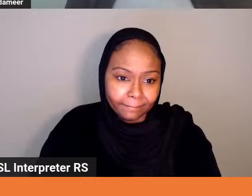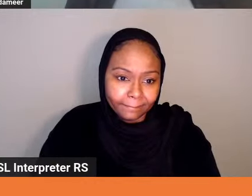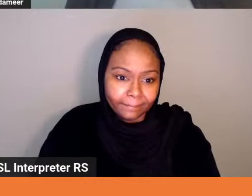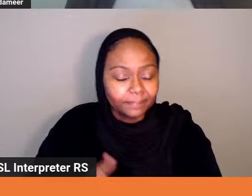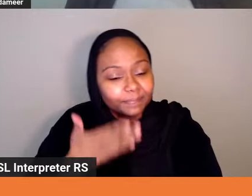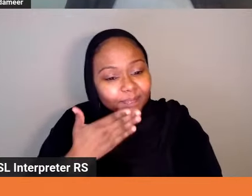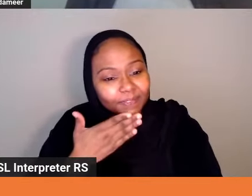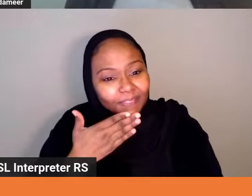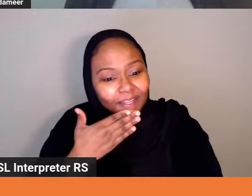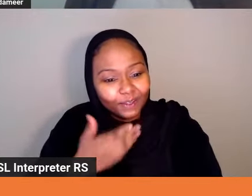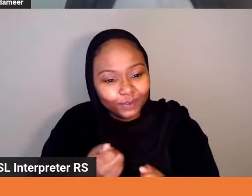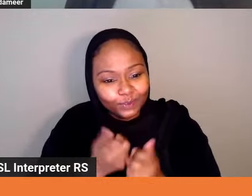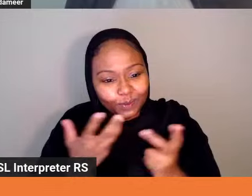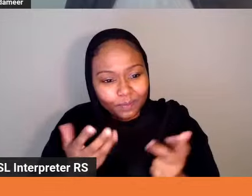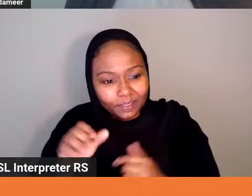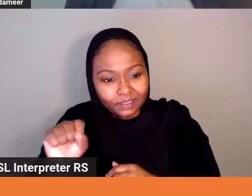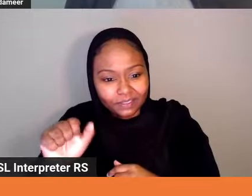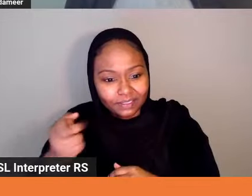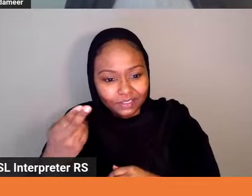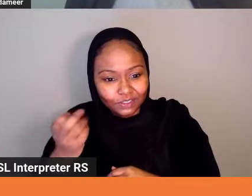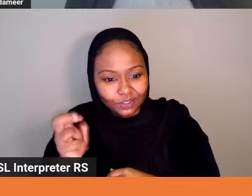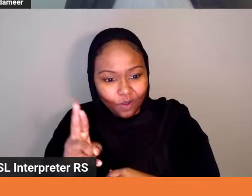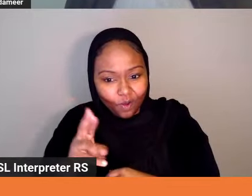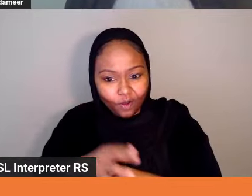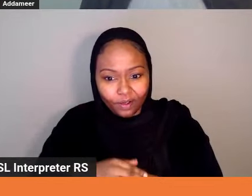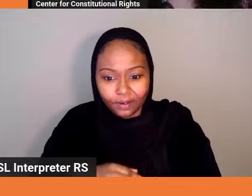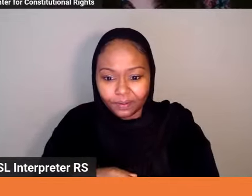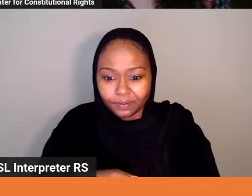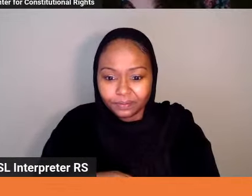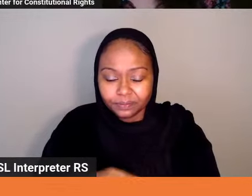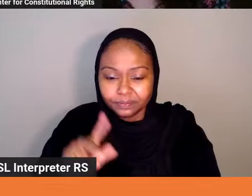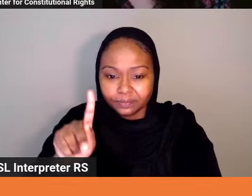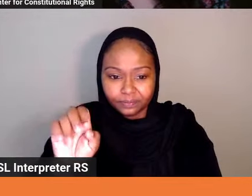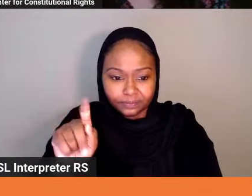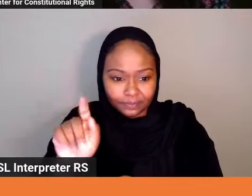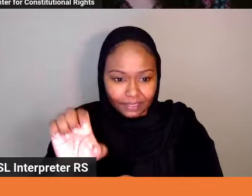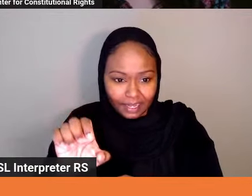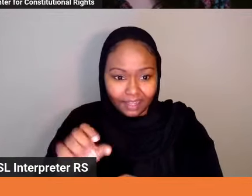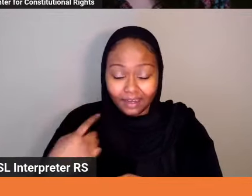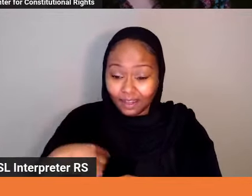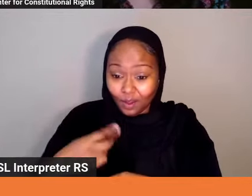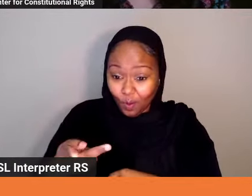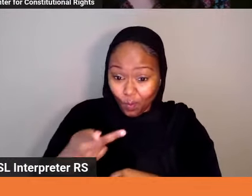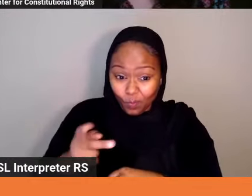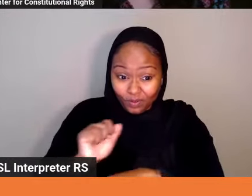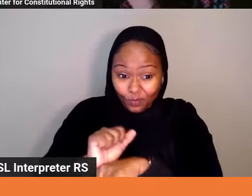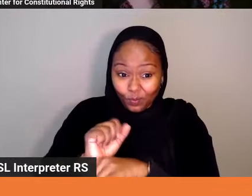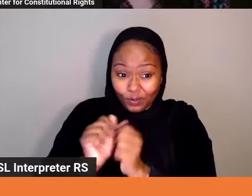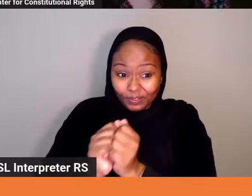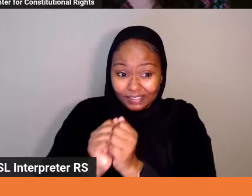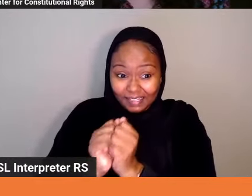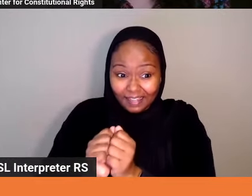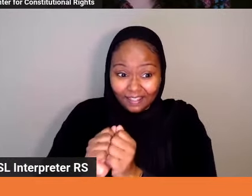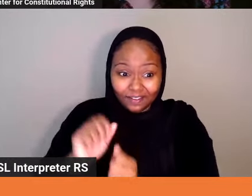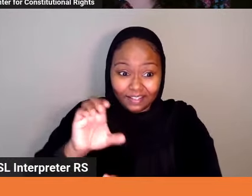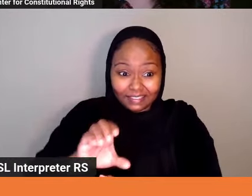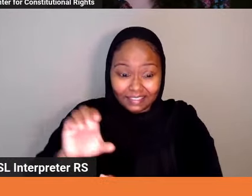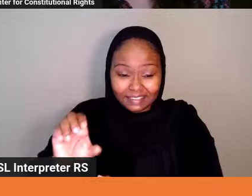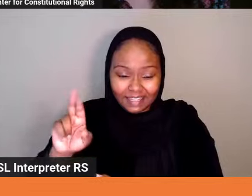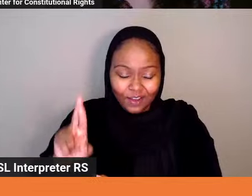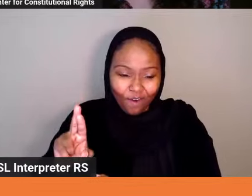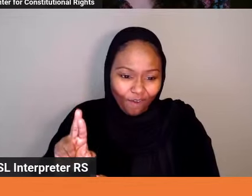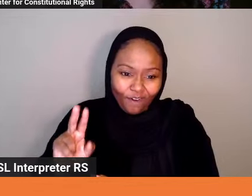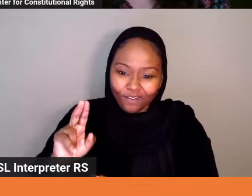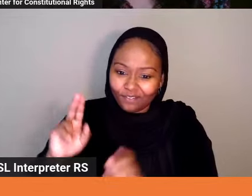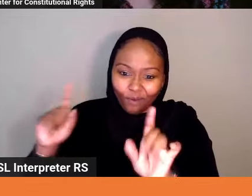Thanks so much for that, Sahar. Now, Katie, this question is for you. We've worked together at CCR for a very long time, and I know that